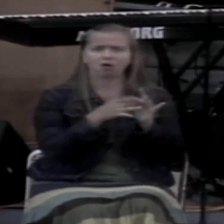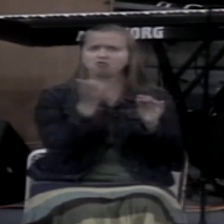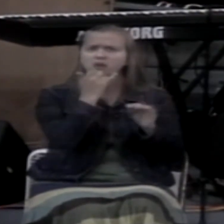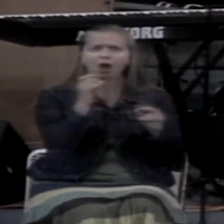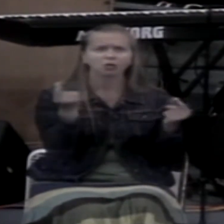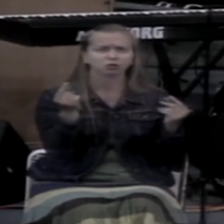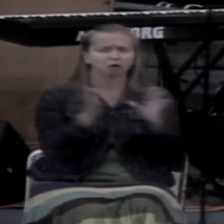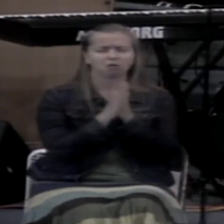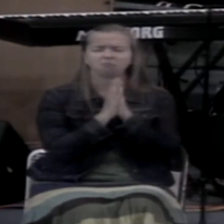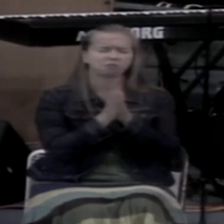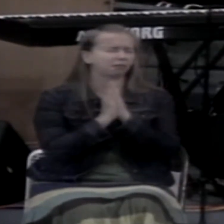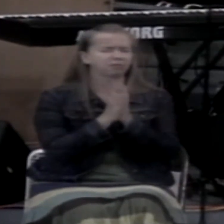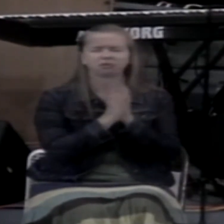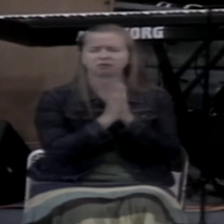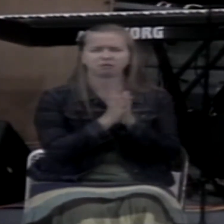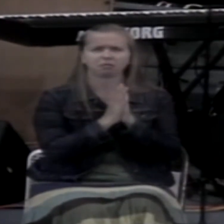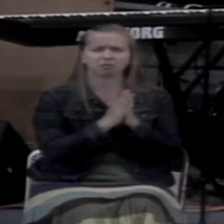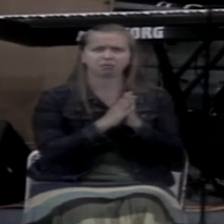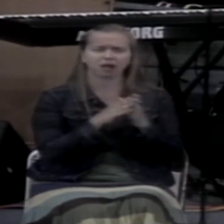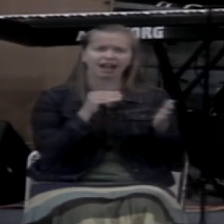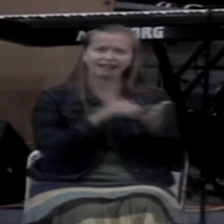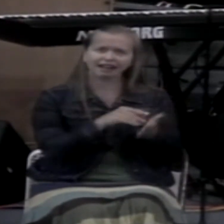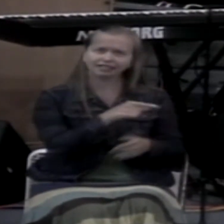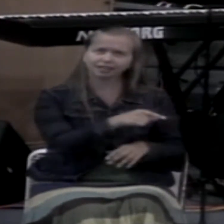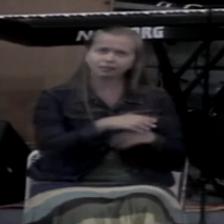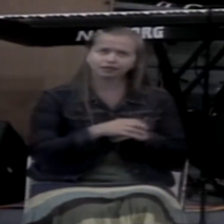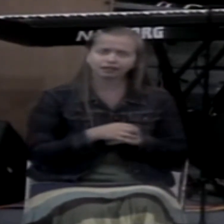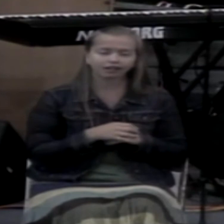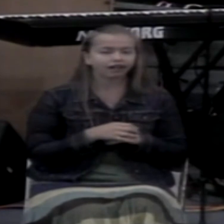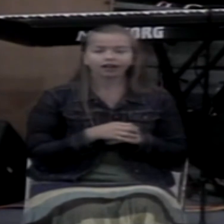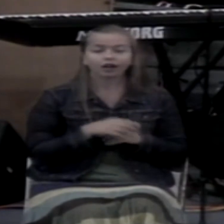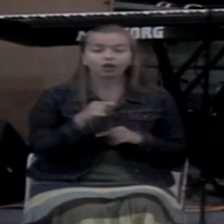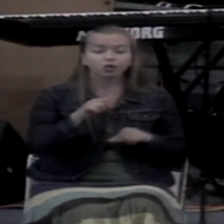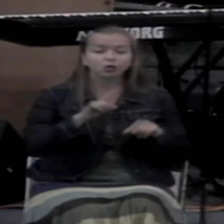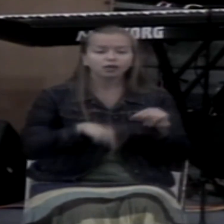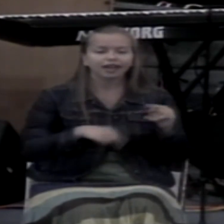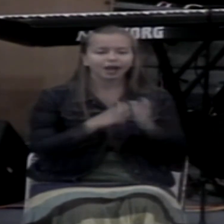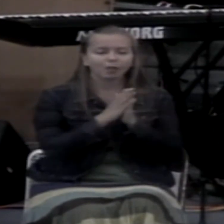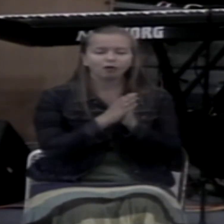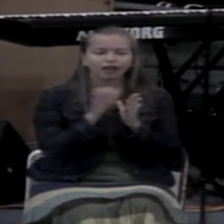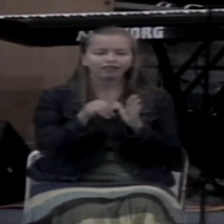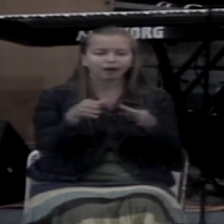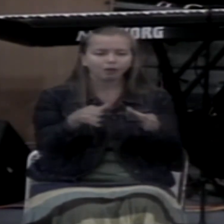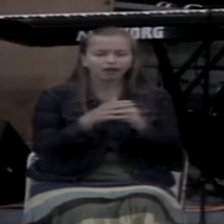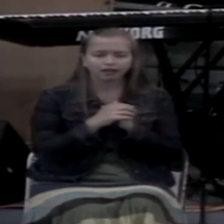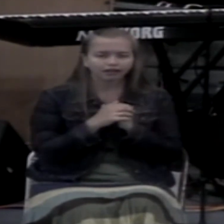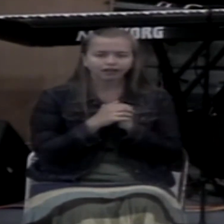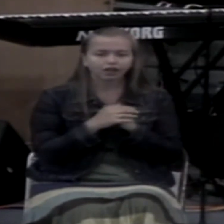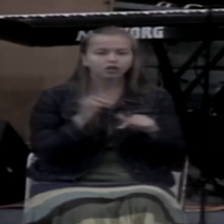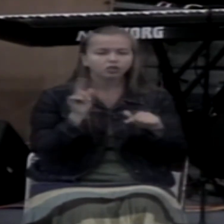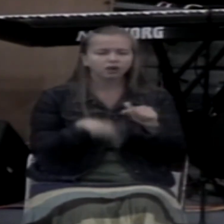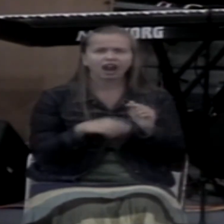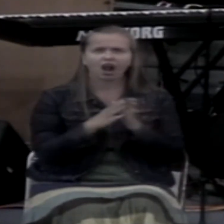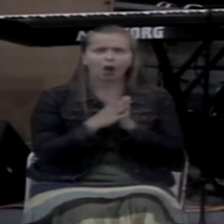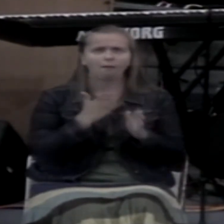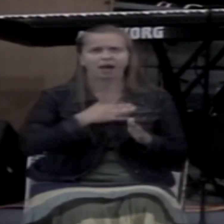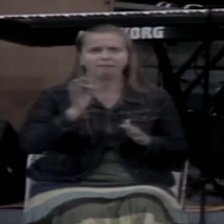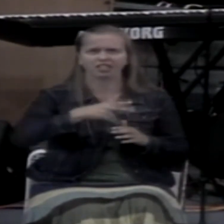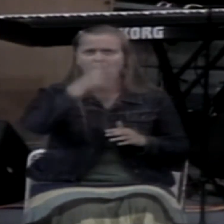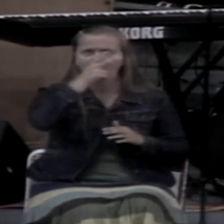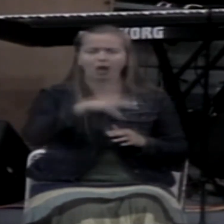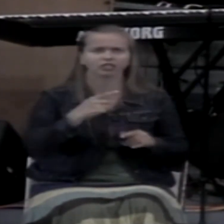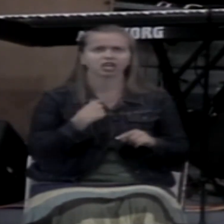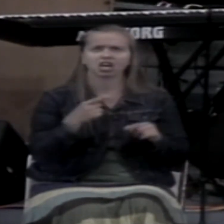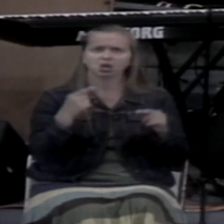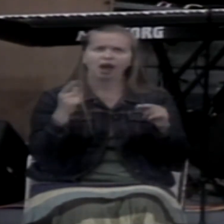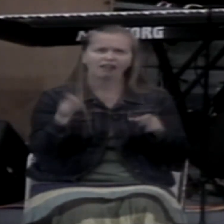You thought you could pray any way you wanted to, maybe I should say, about anything, because it's just you and God. It's never just you and God when you're praying